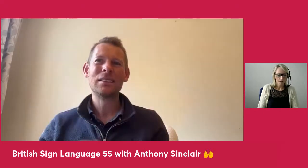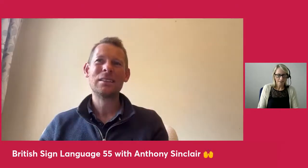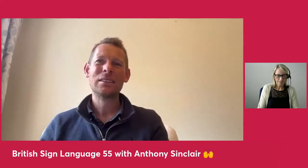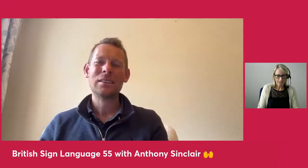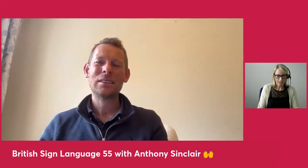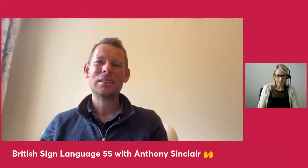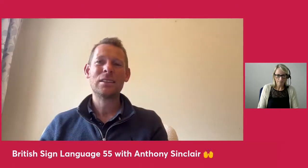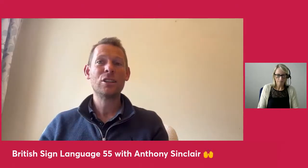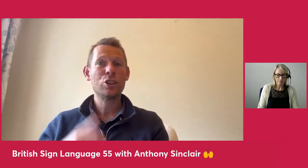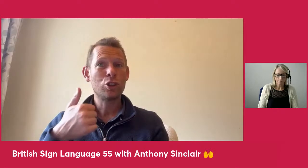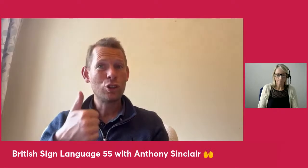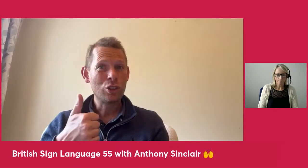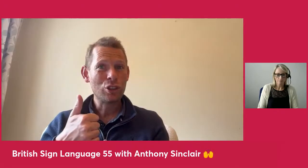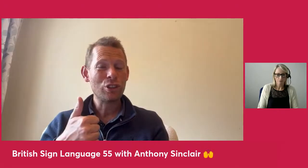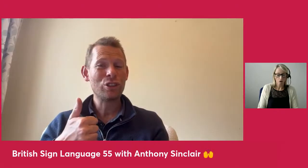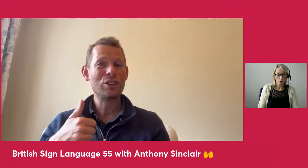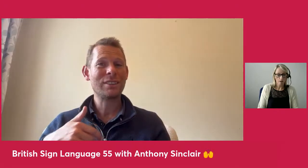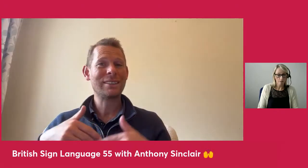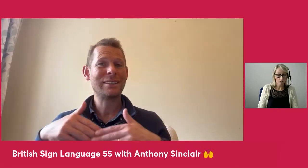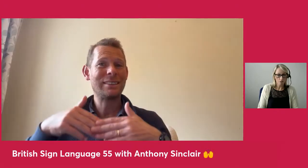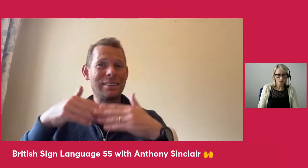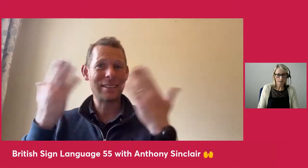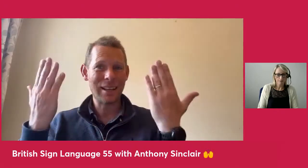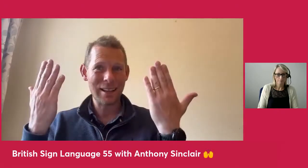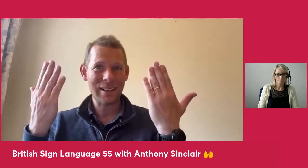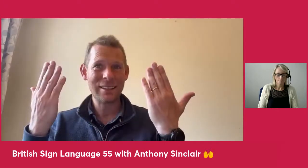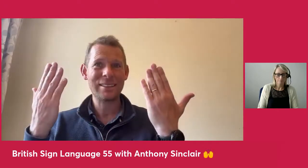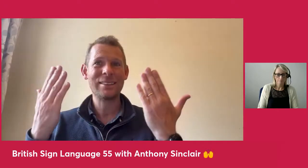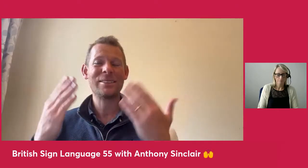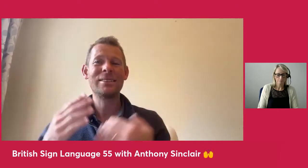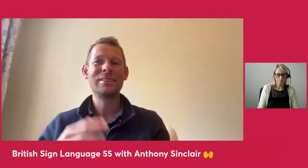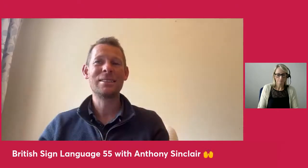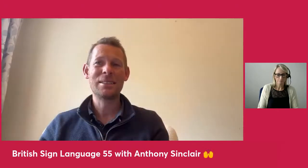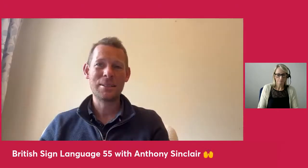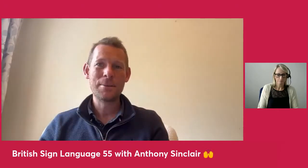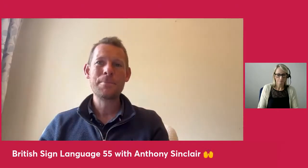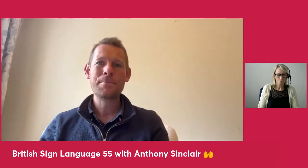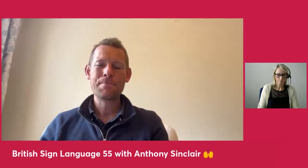Maybe a bad day or a good day.